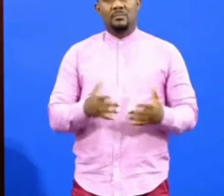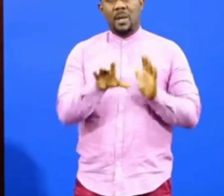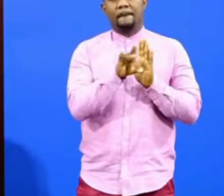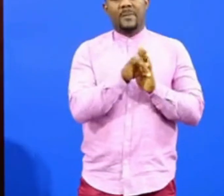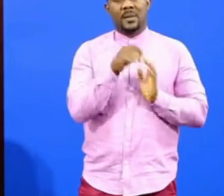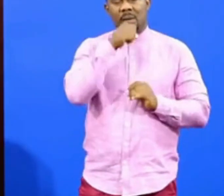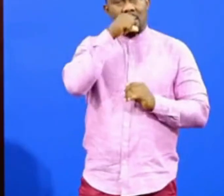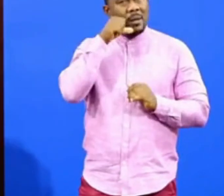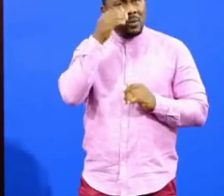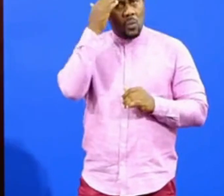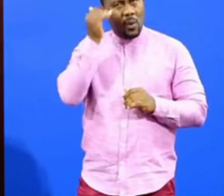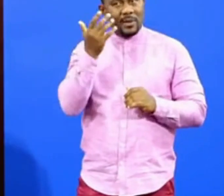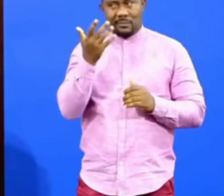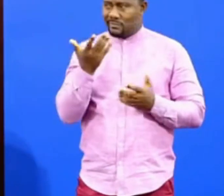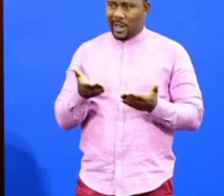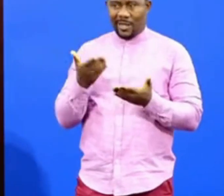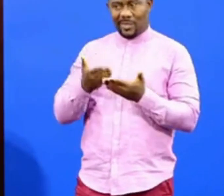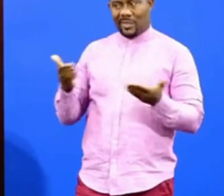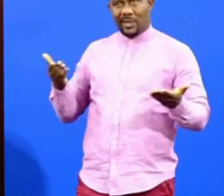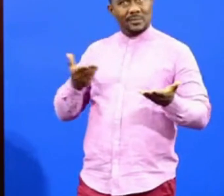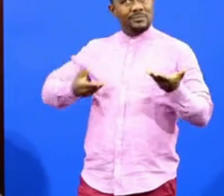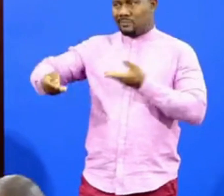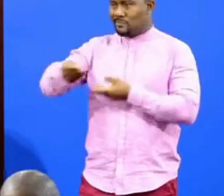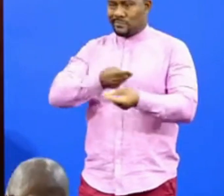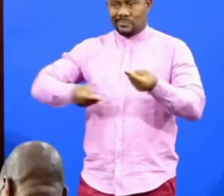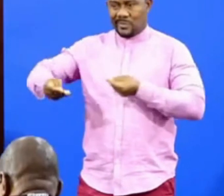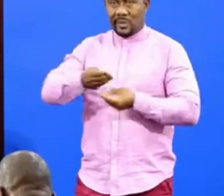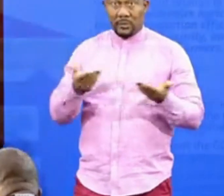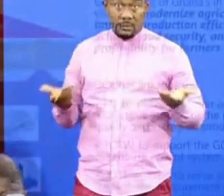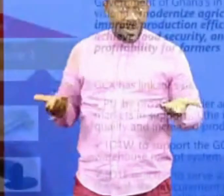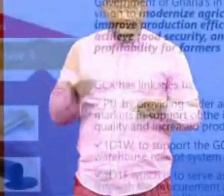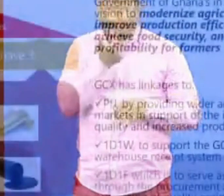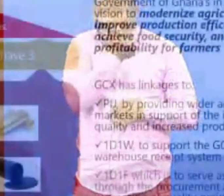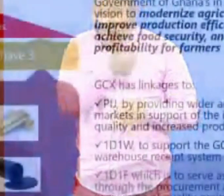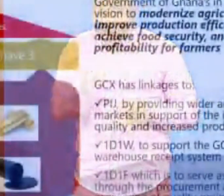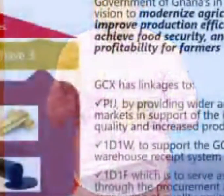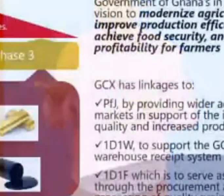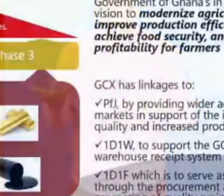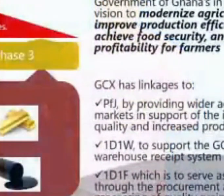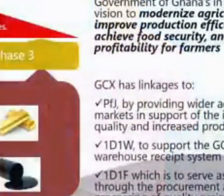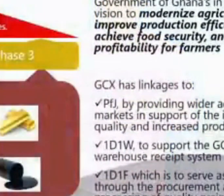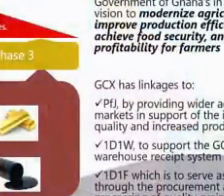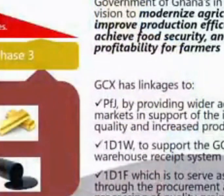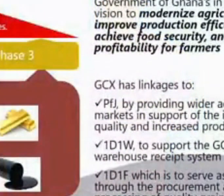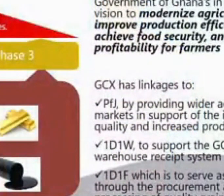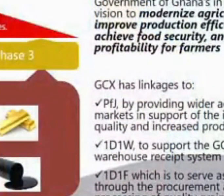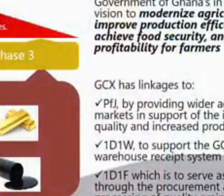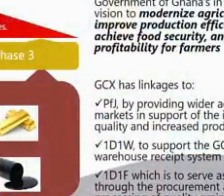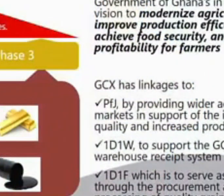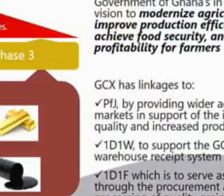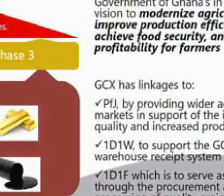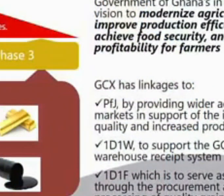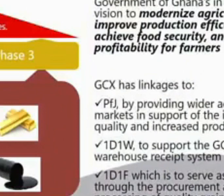a commodity exchange, it means that we can trade any type of commodity. And in the future, we will. We started with